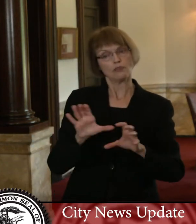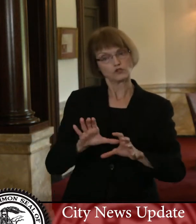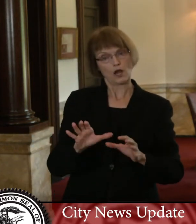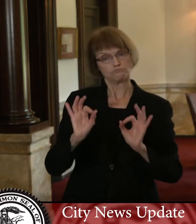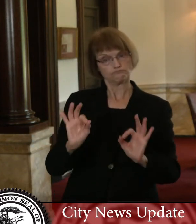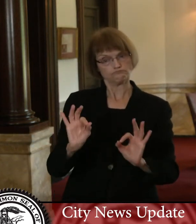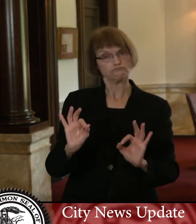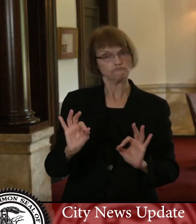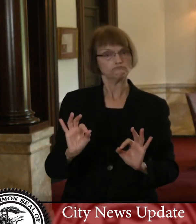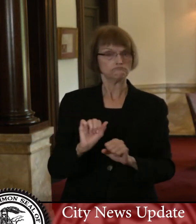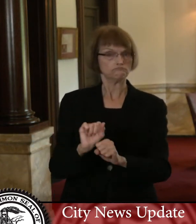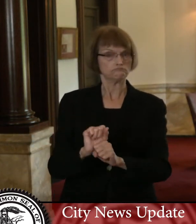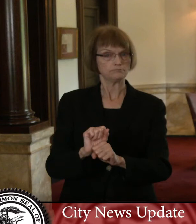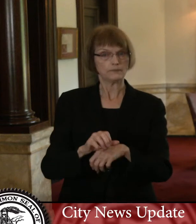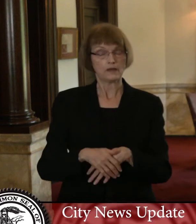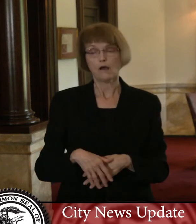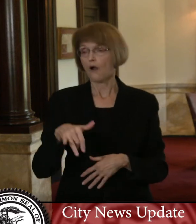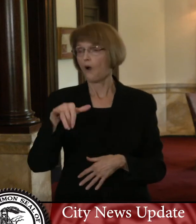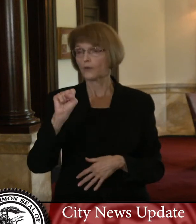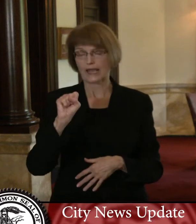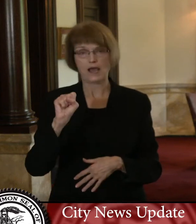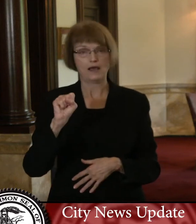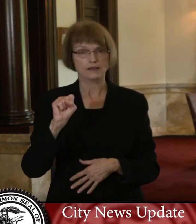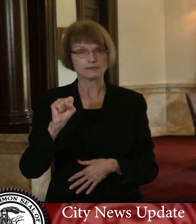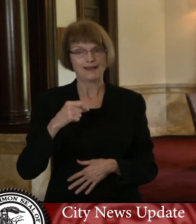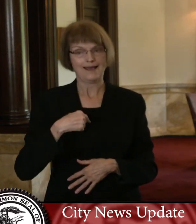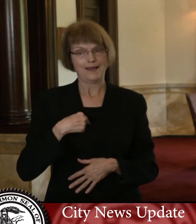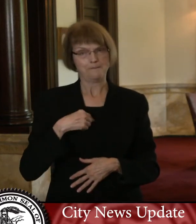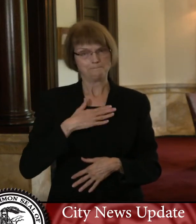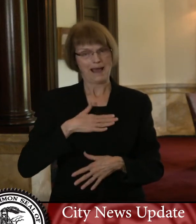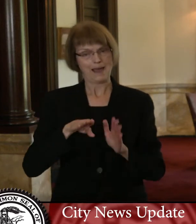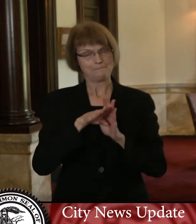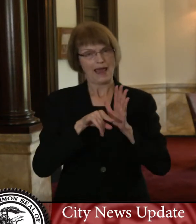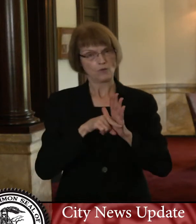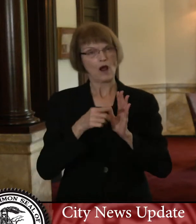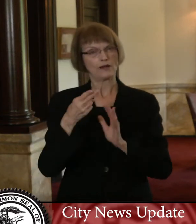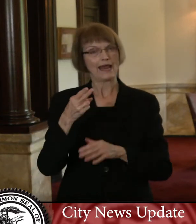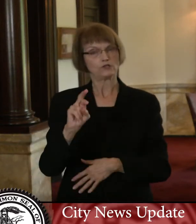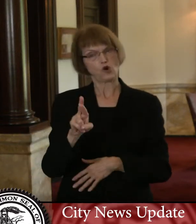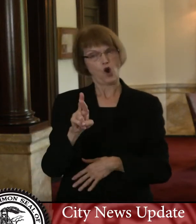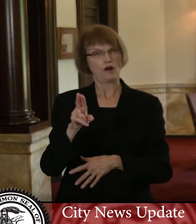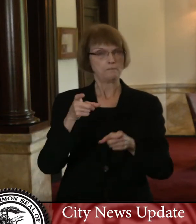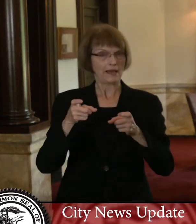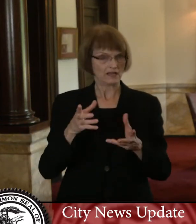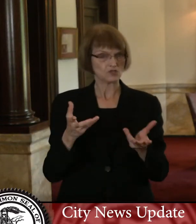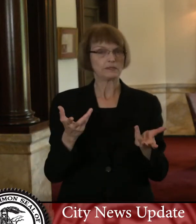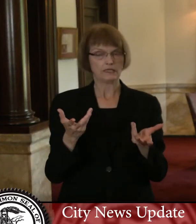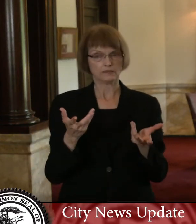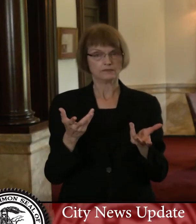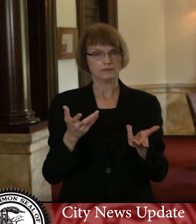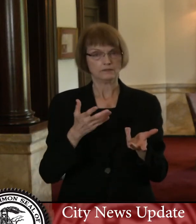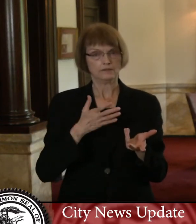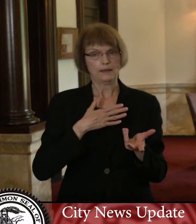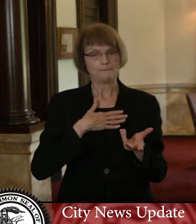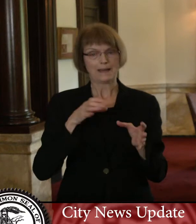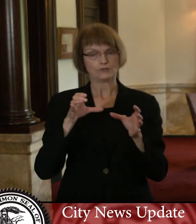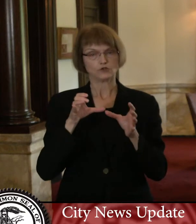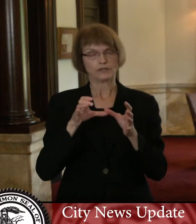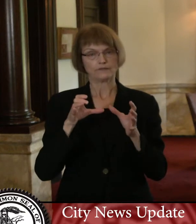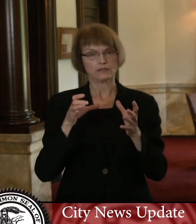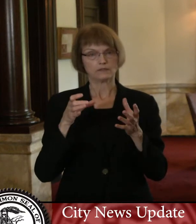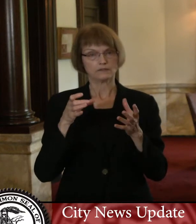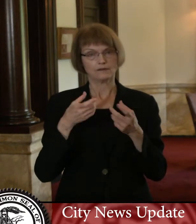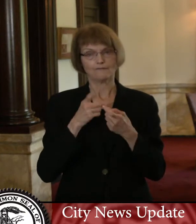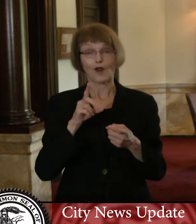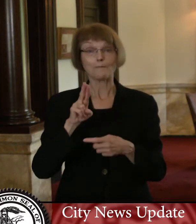Yes, absolutely. I come from HR. I have a background in HR management, actually have my certificate from